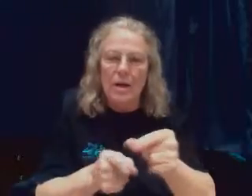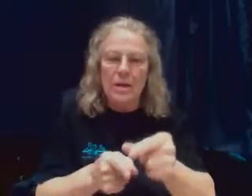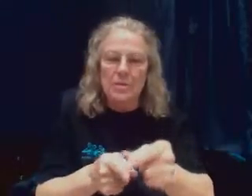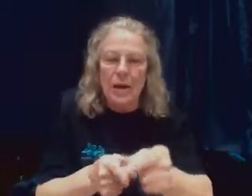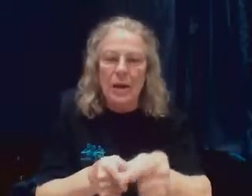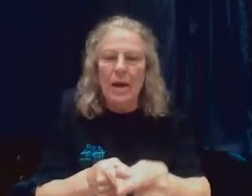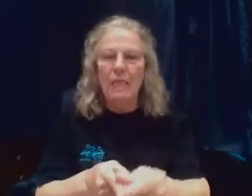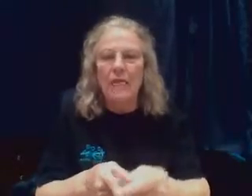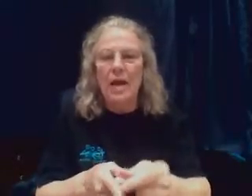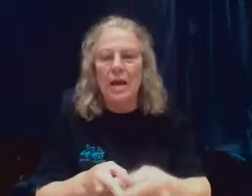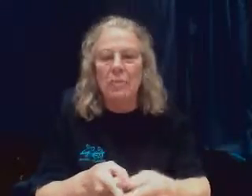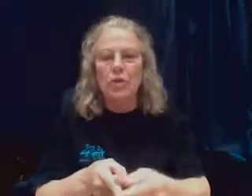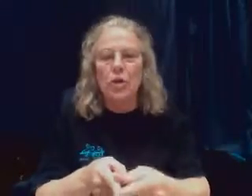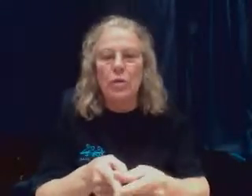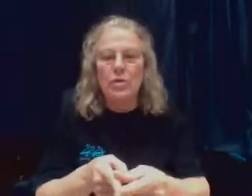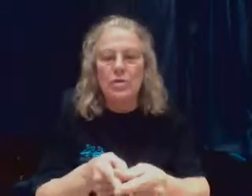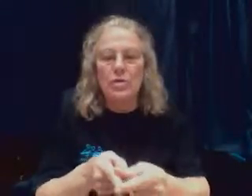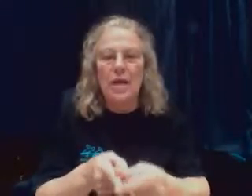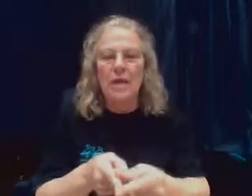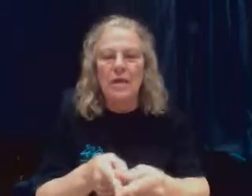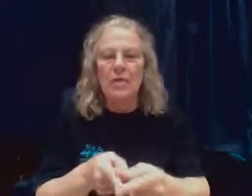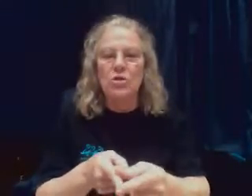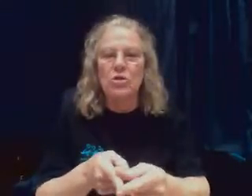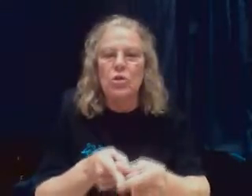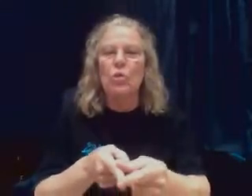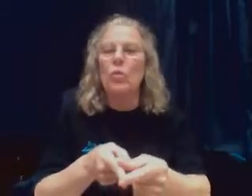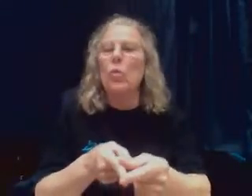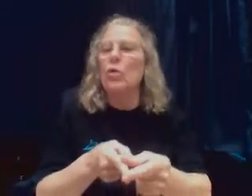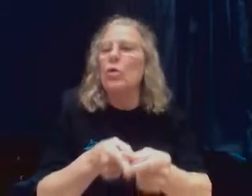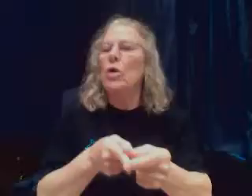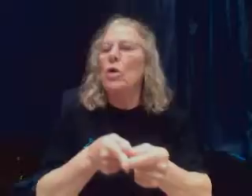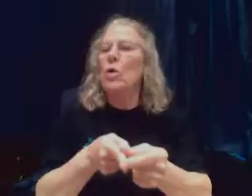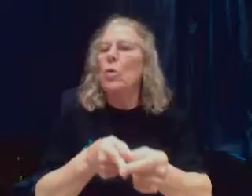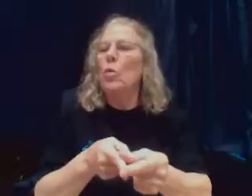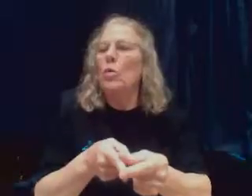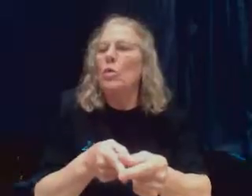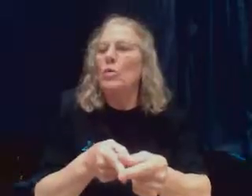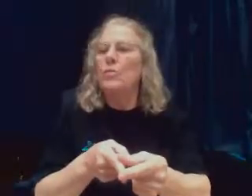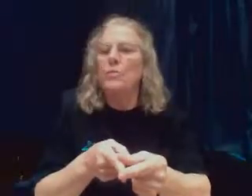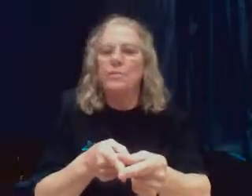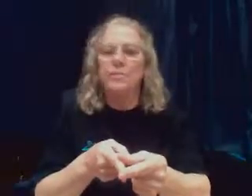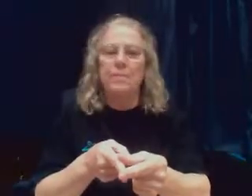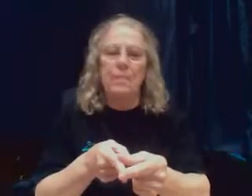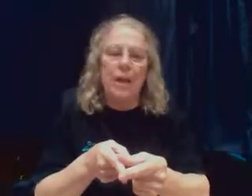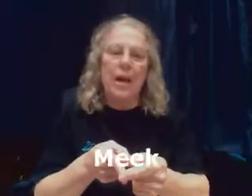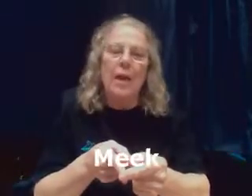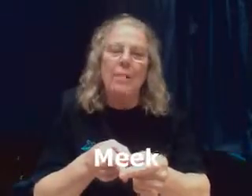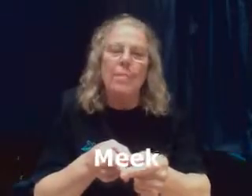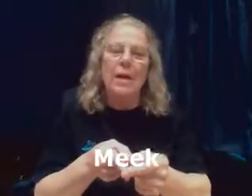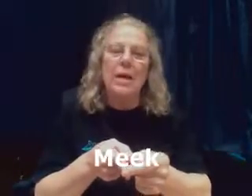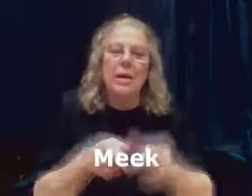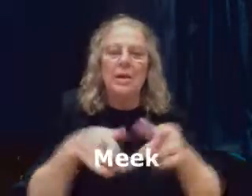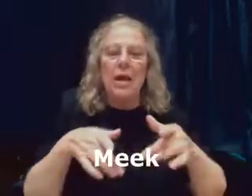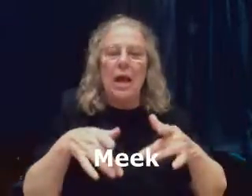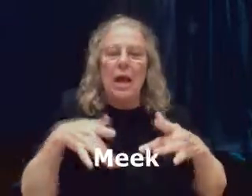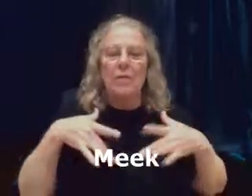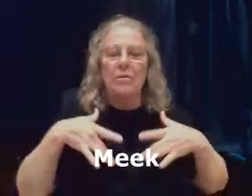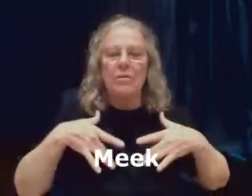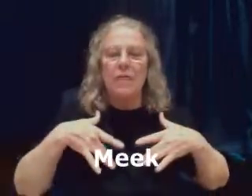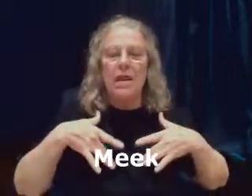is my left, and I'm showing just that little short word. Word. Meek. And that